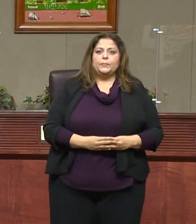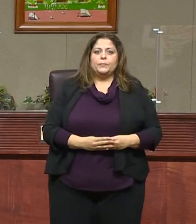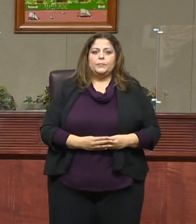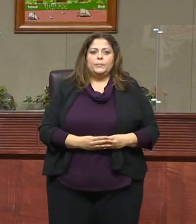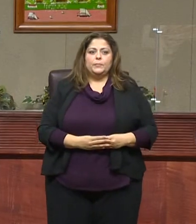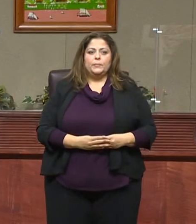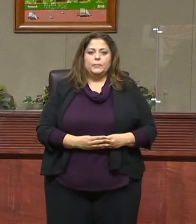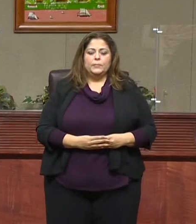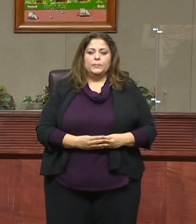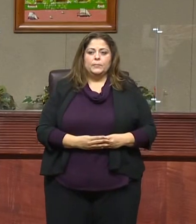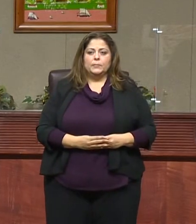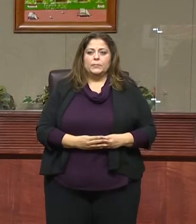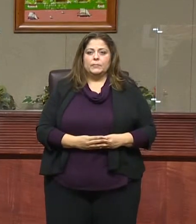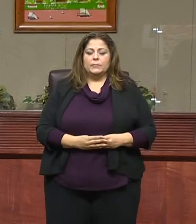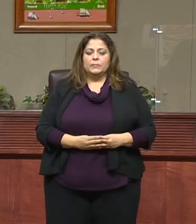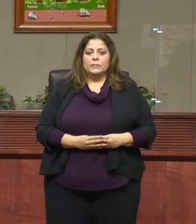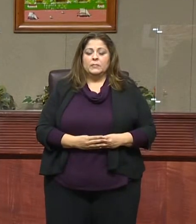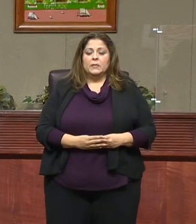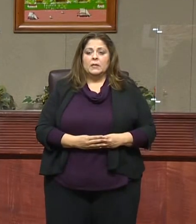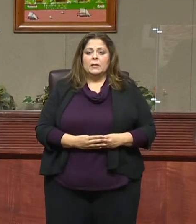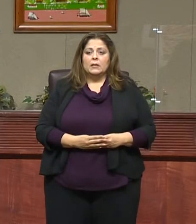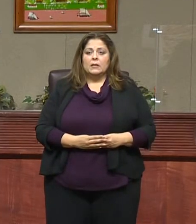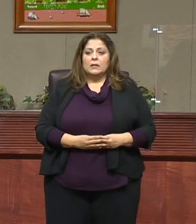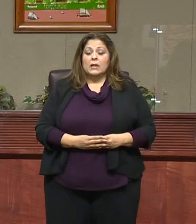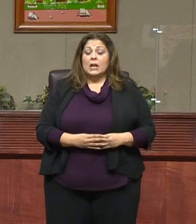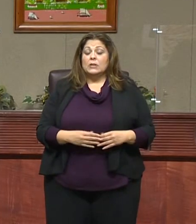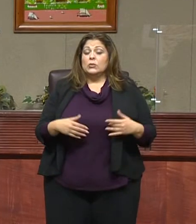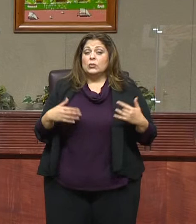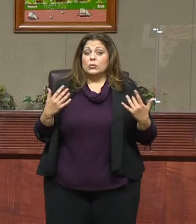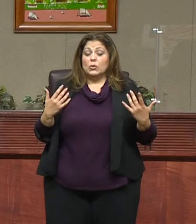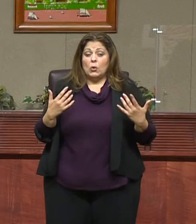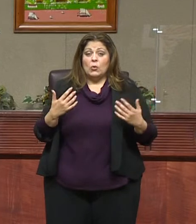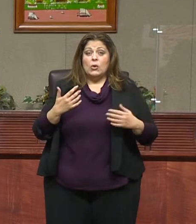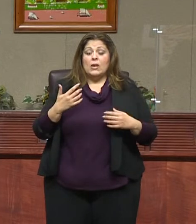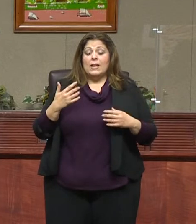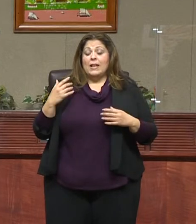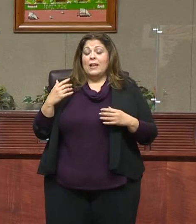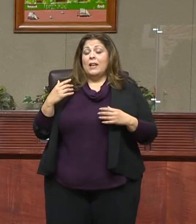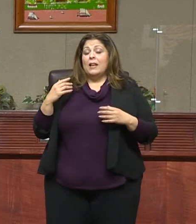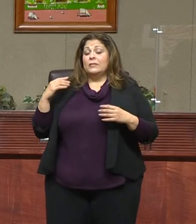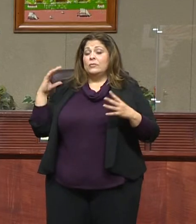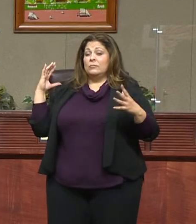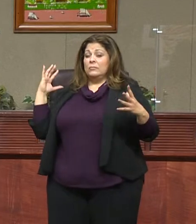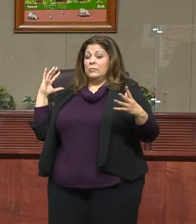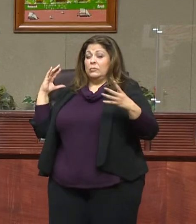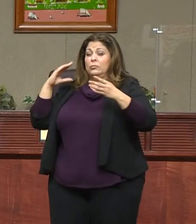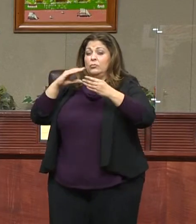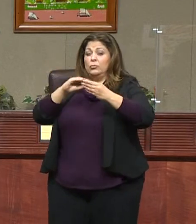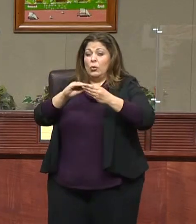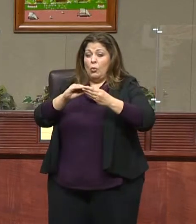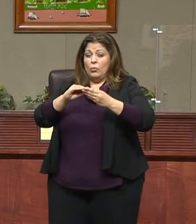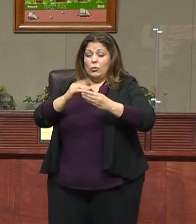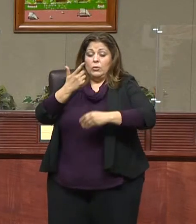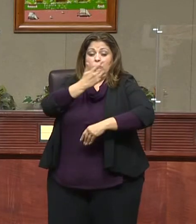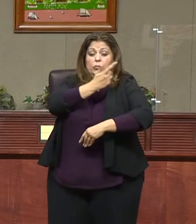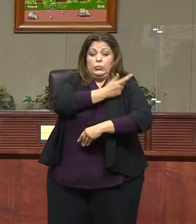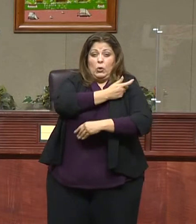So total doses administered as of April 18th